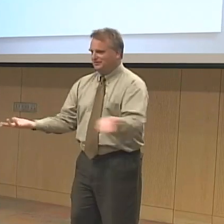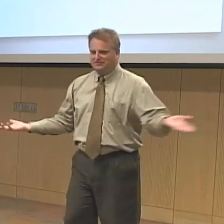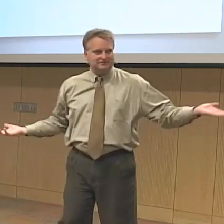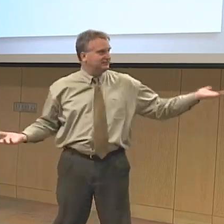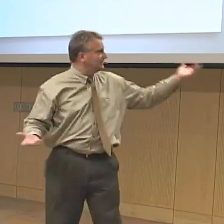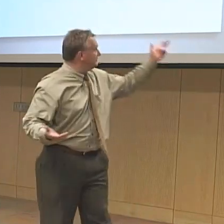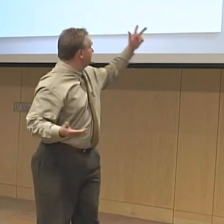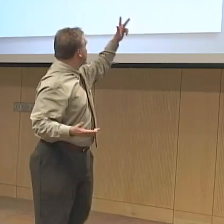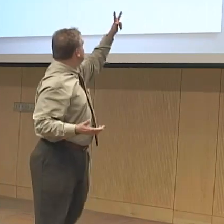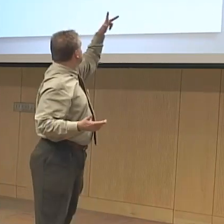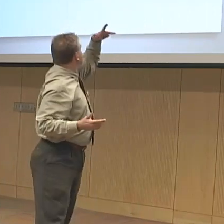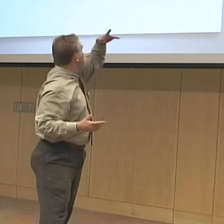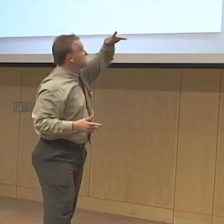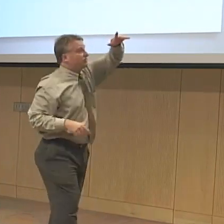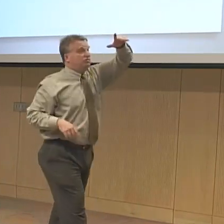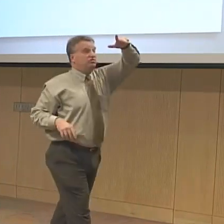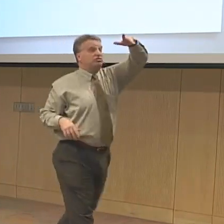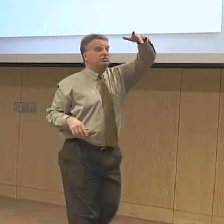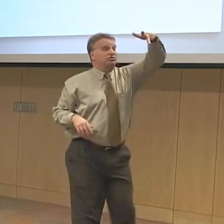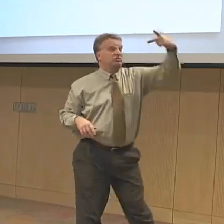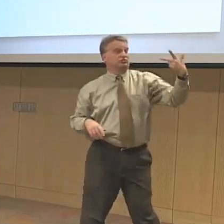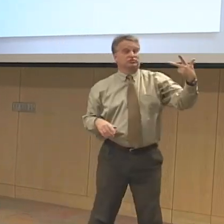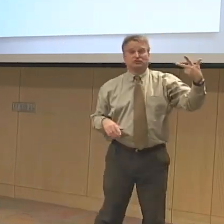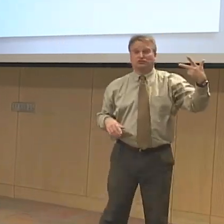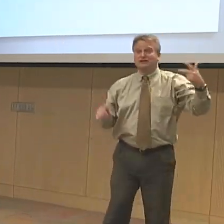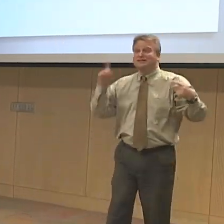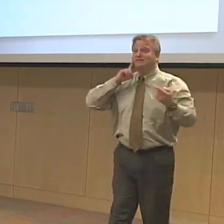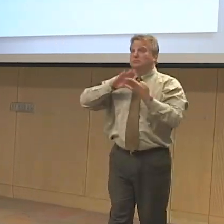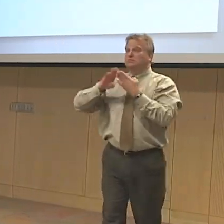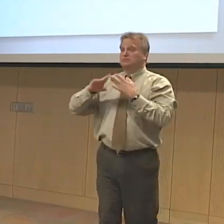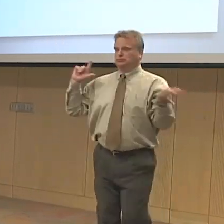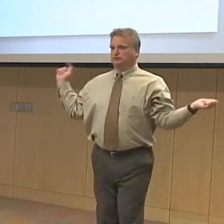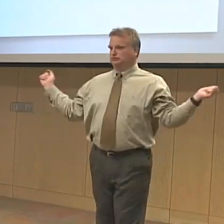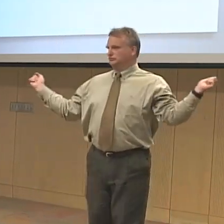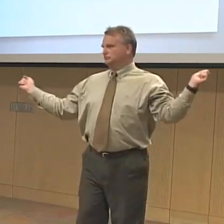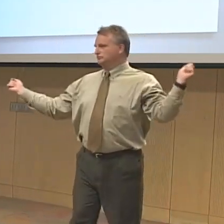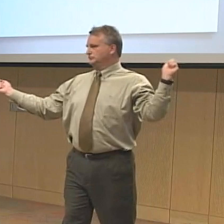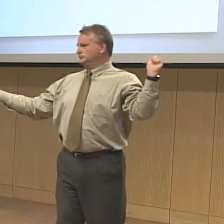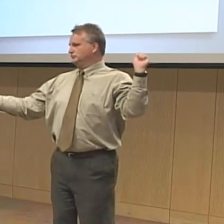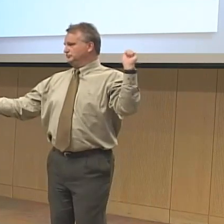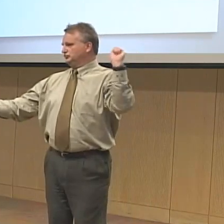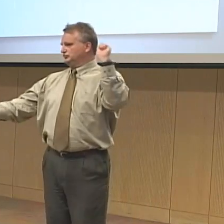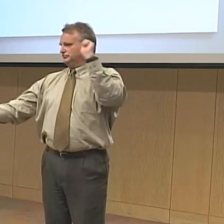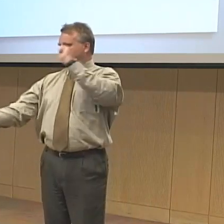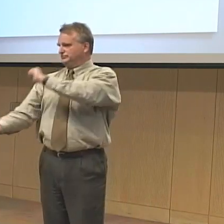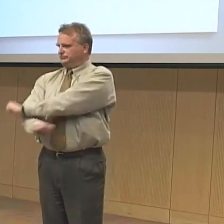up for debate. The third possible scenario is that the deaf community is